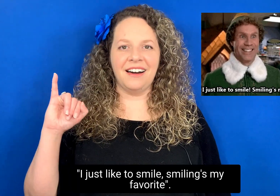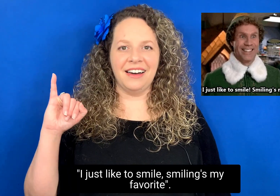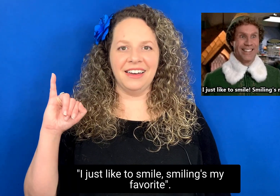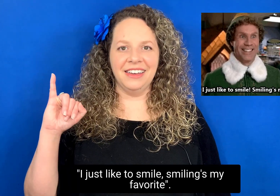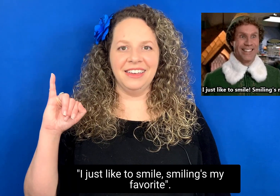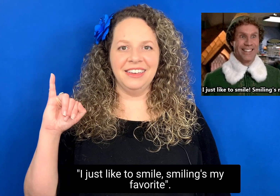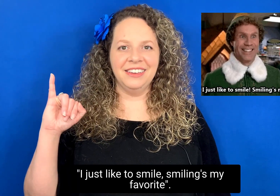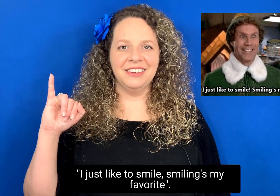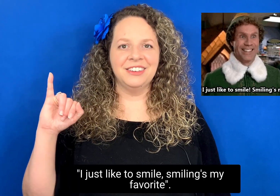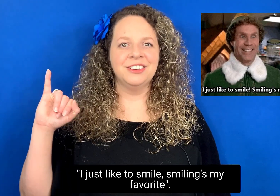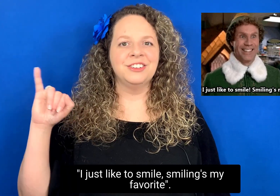I